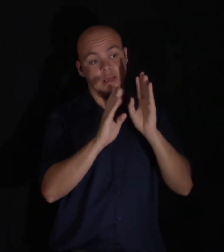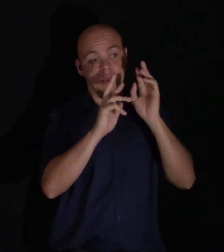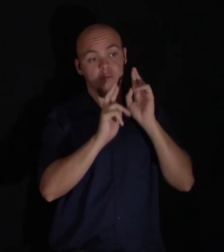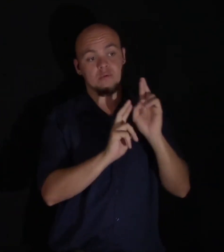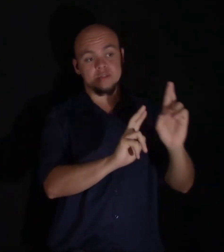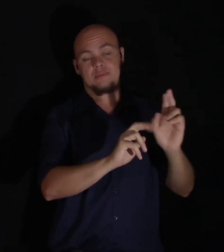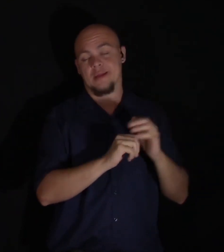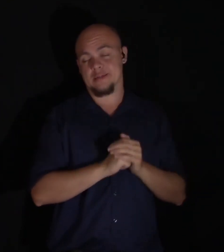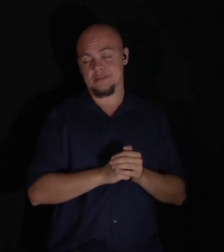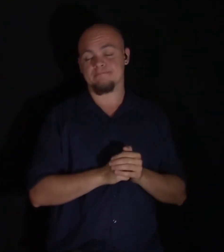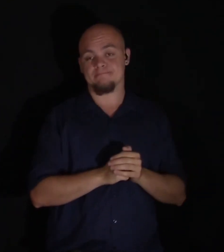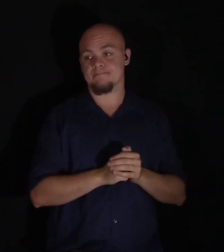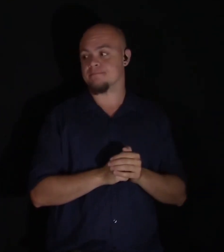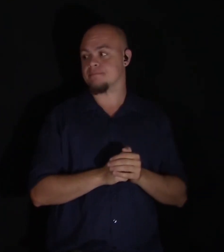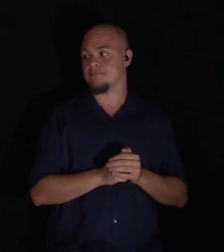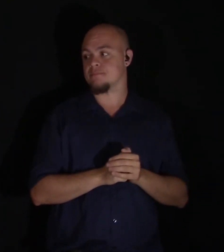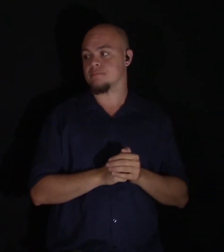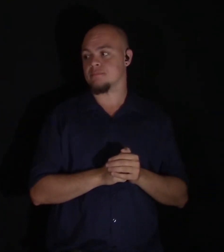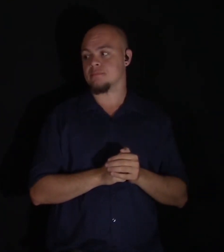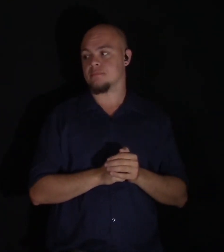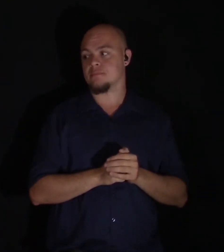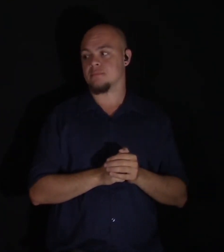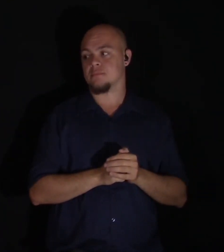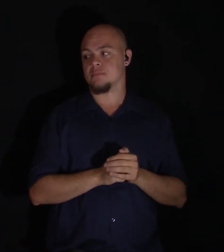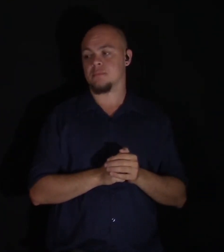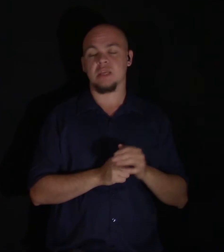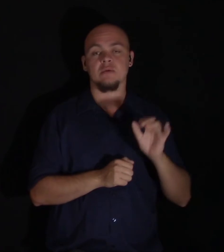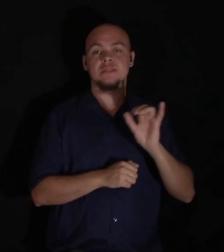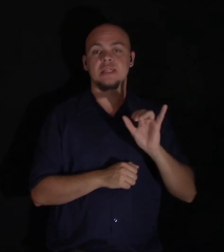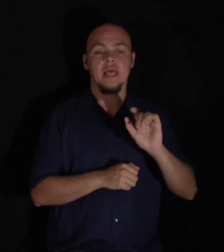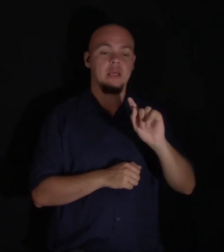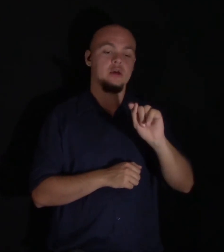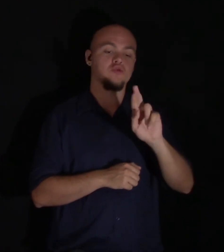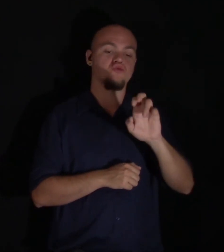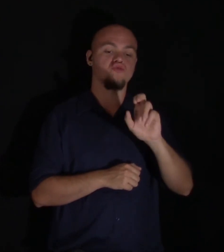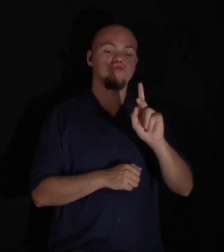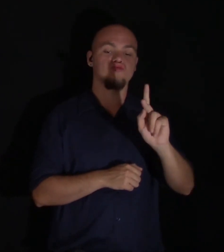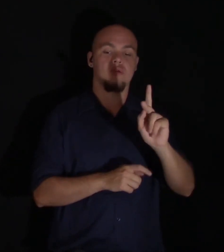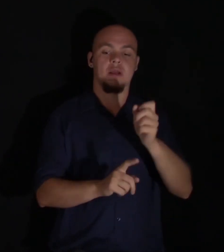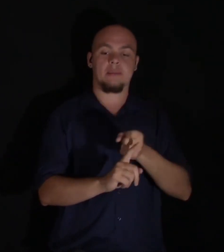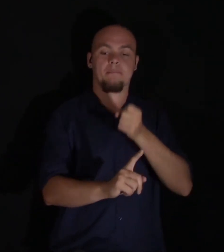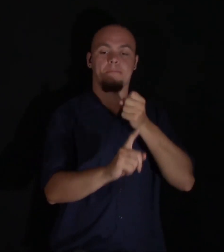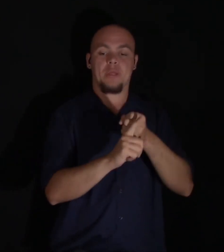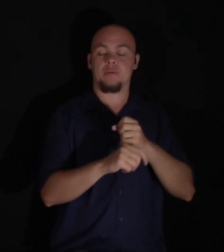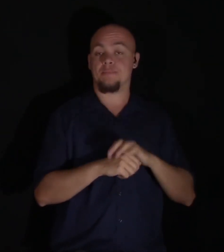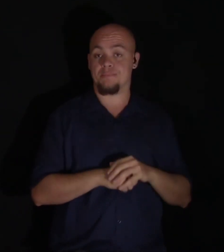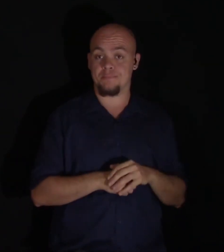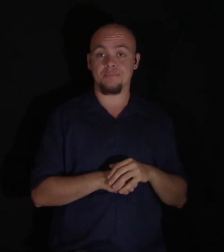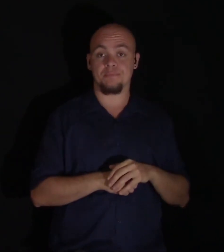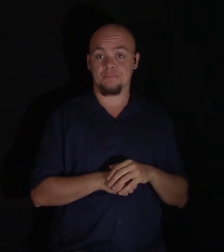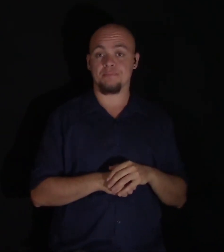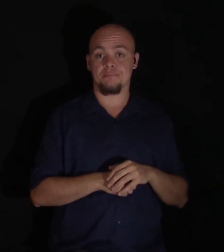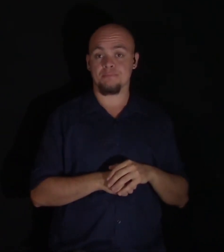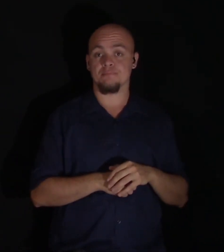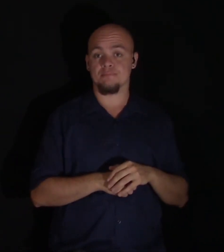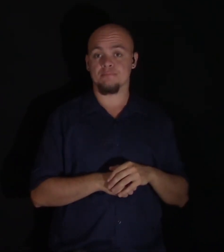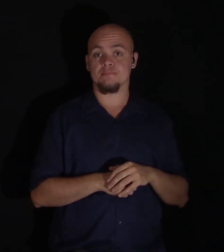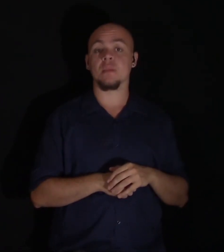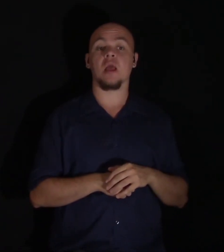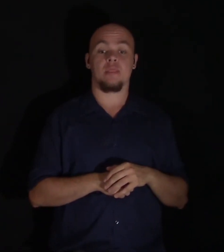respect. She felt like a truck had hit her. In her next therapy session with